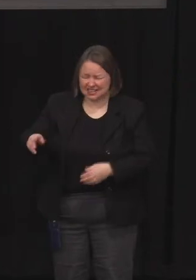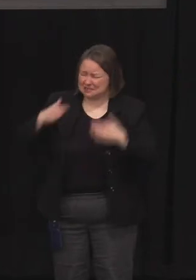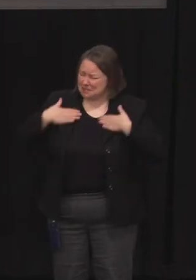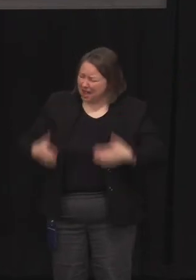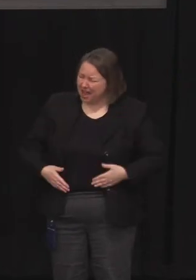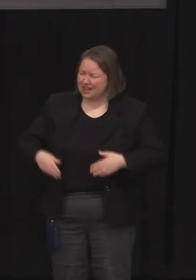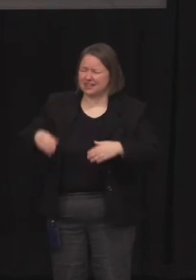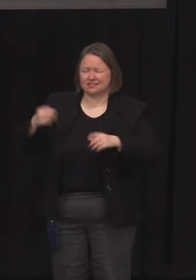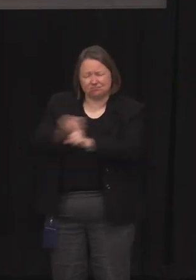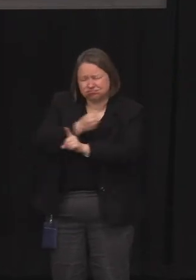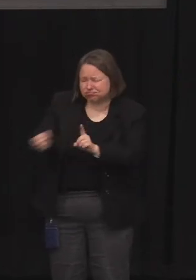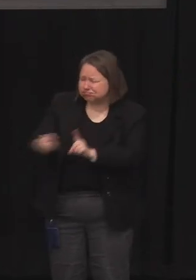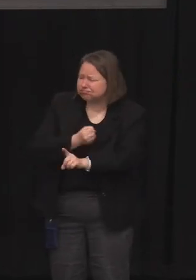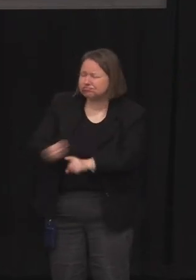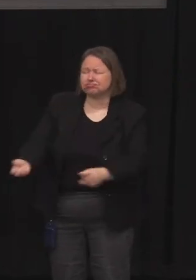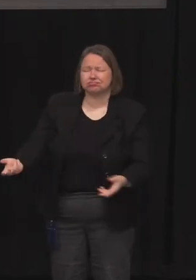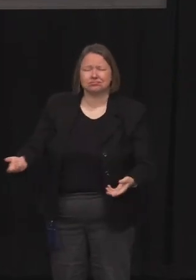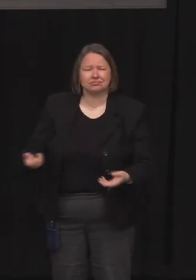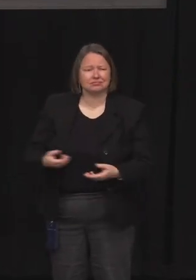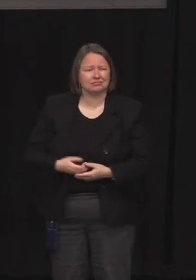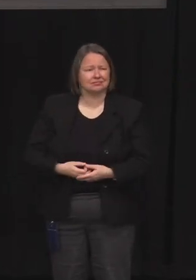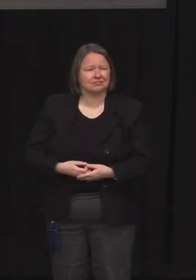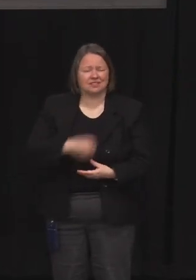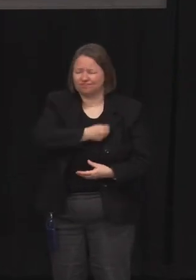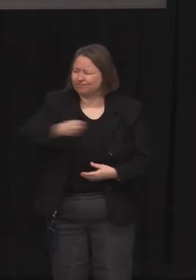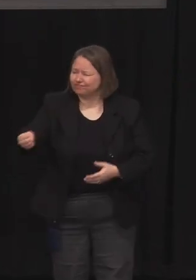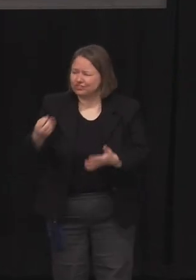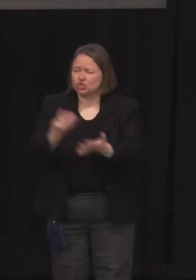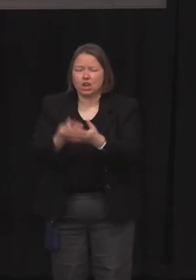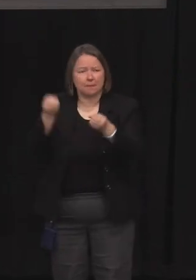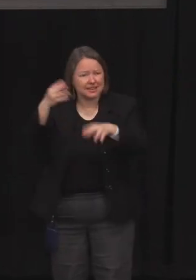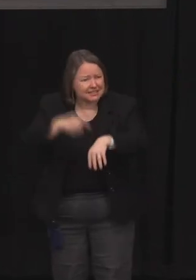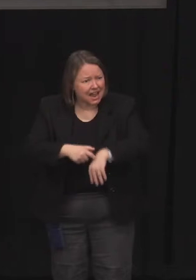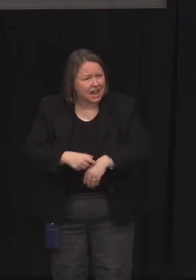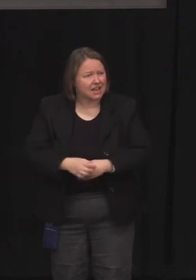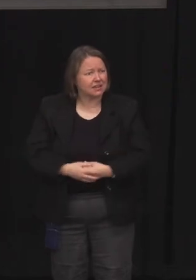beatings, to him being jailed multiple times,